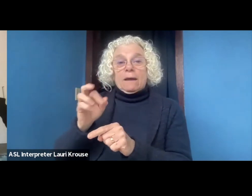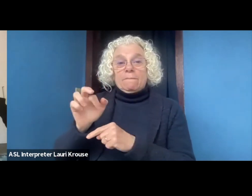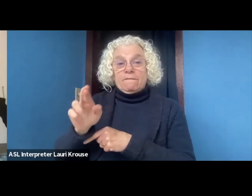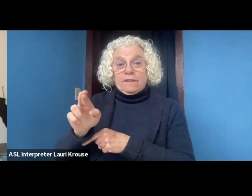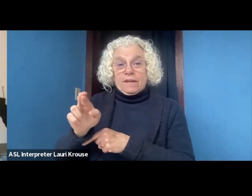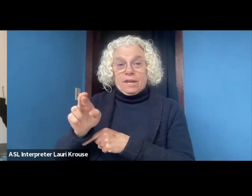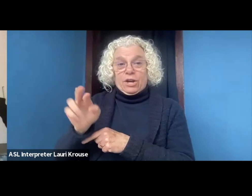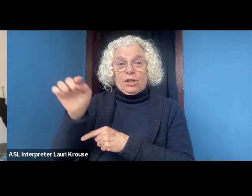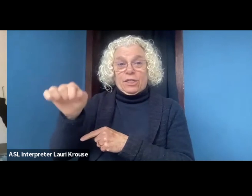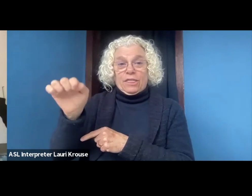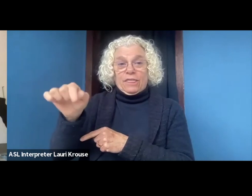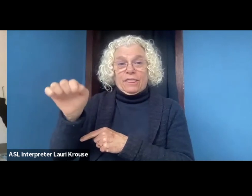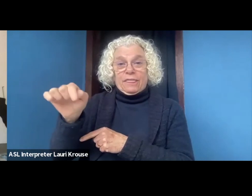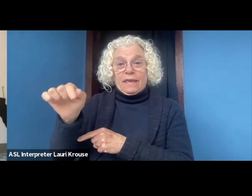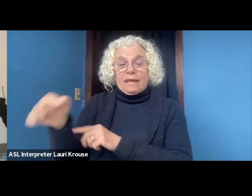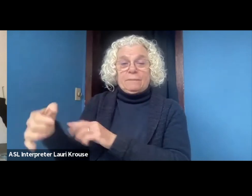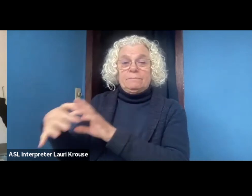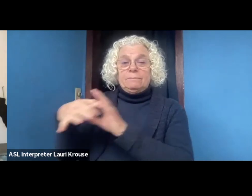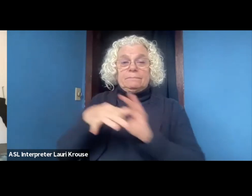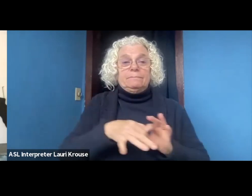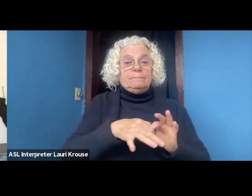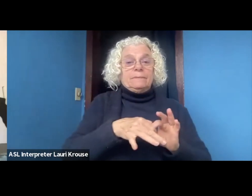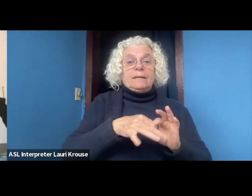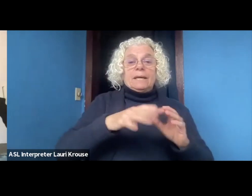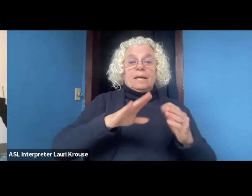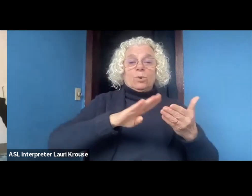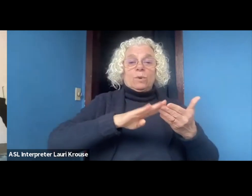partnership with Community Word Project